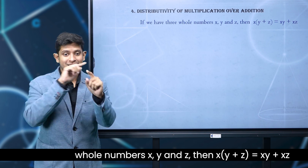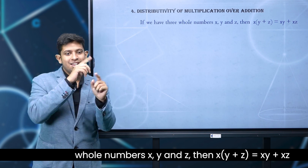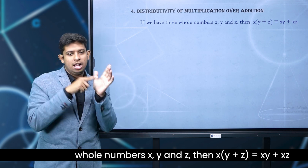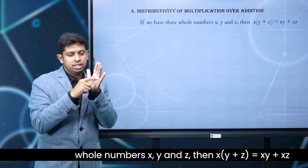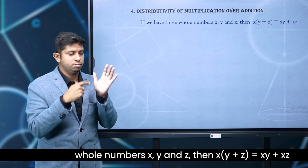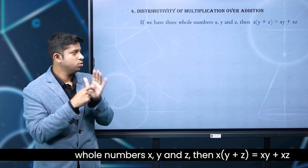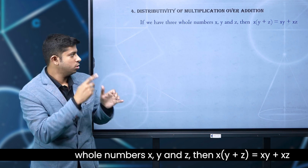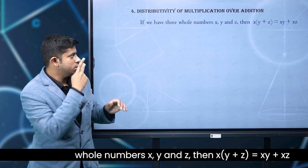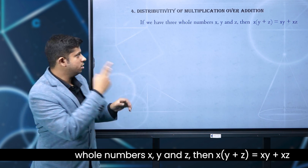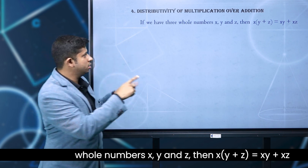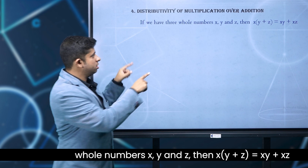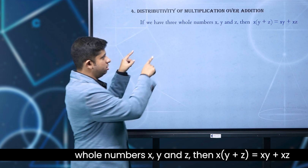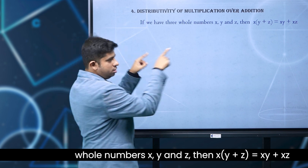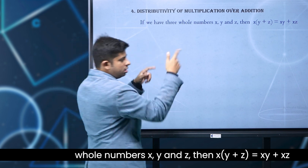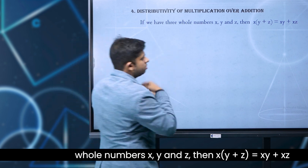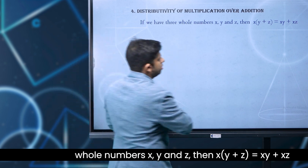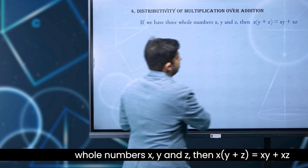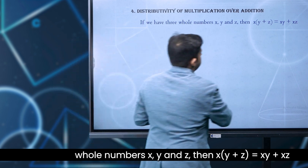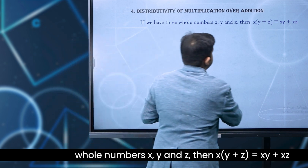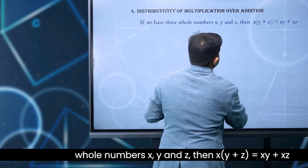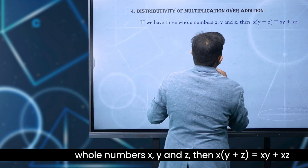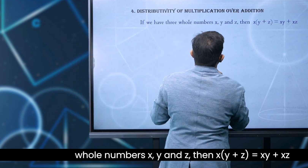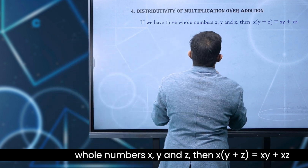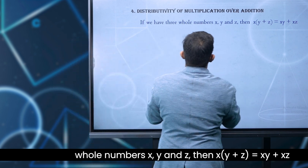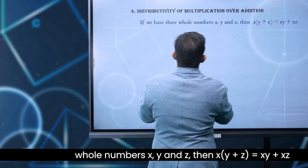z is equal to xy plus xz.